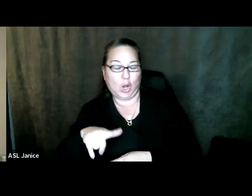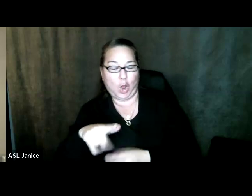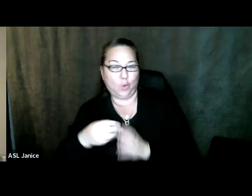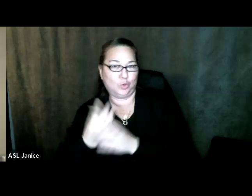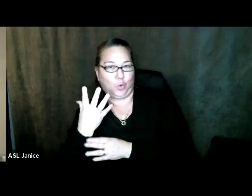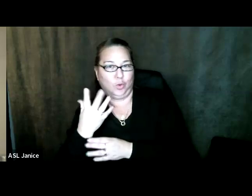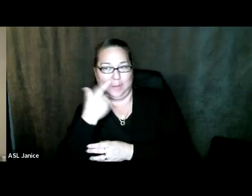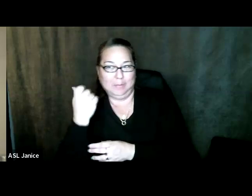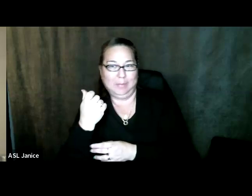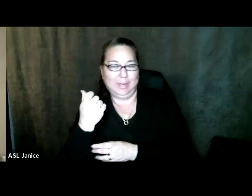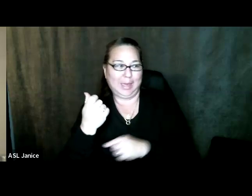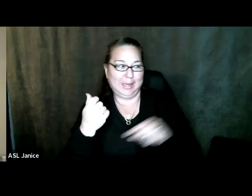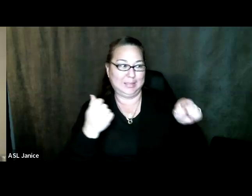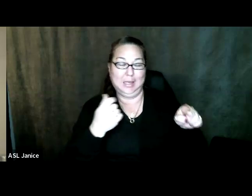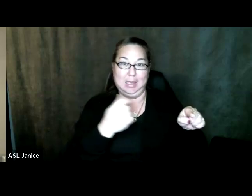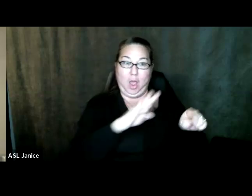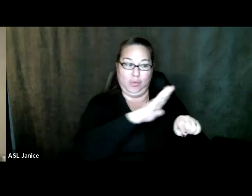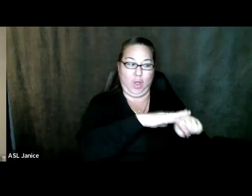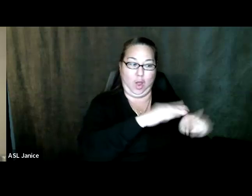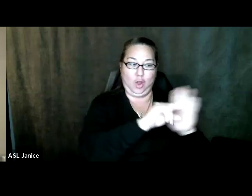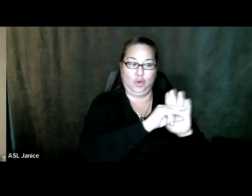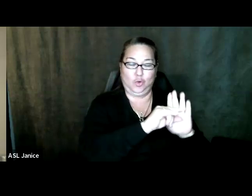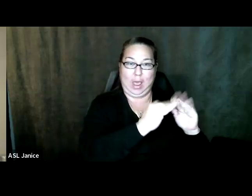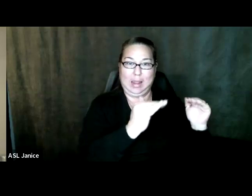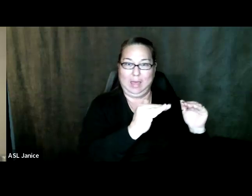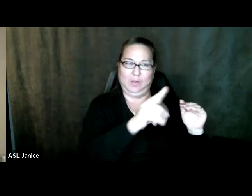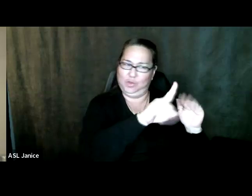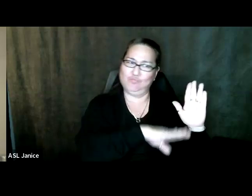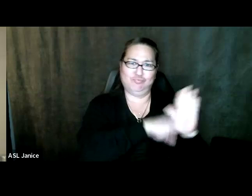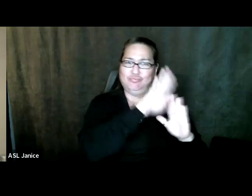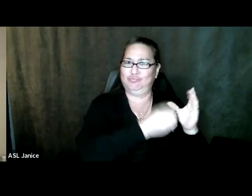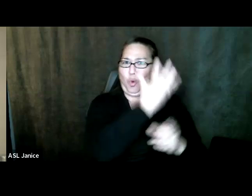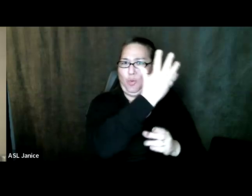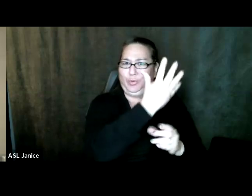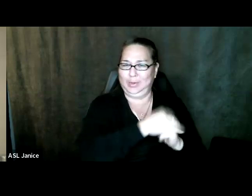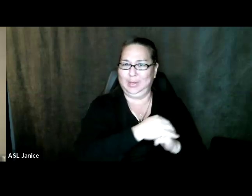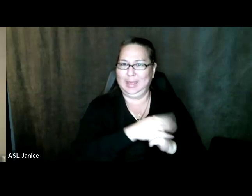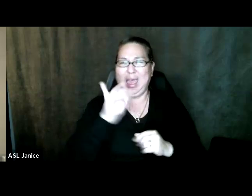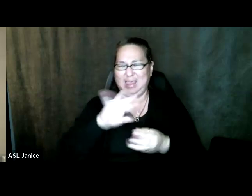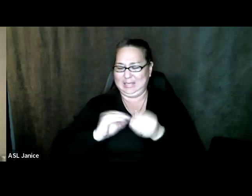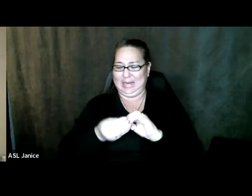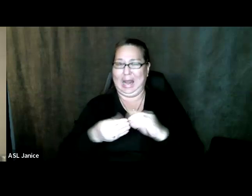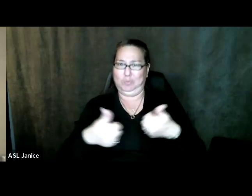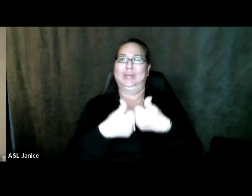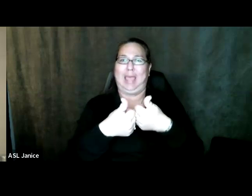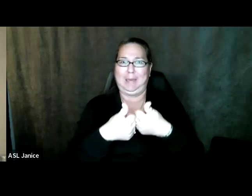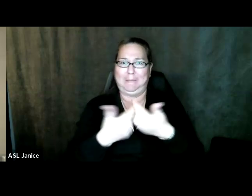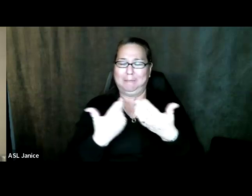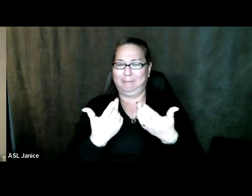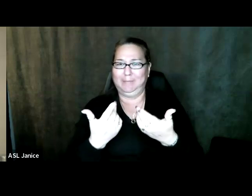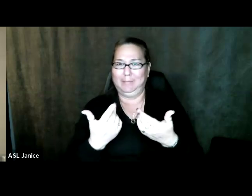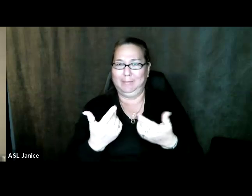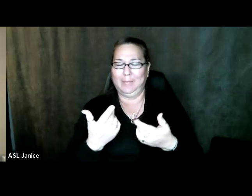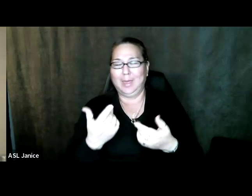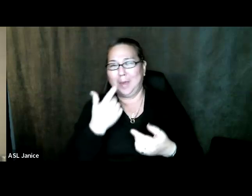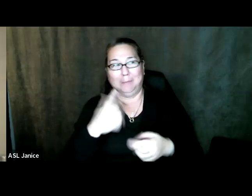who are on grade level are growing less because they're just moving with the grade level. So it's a numbers game. And then at some moment, it's like not a numbers game, because the